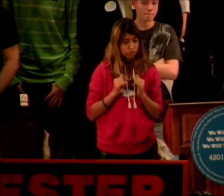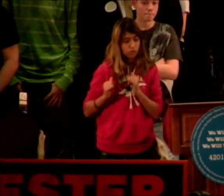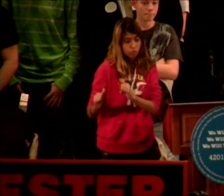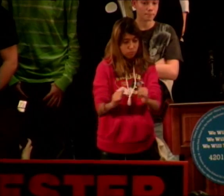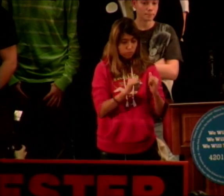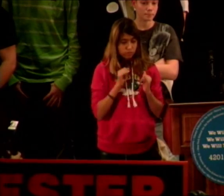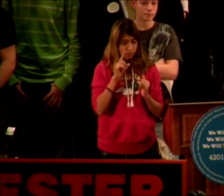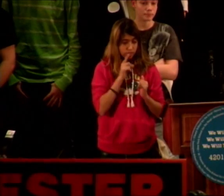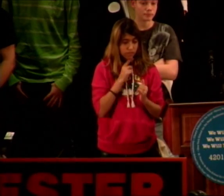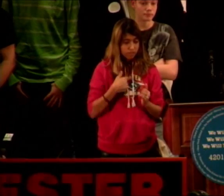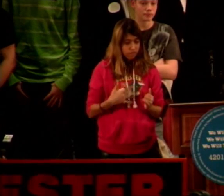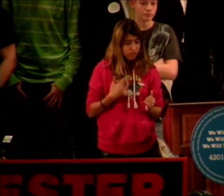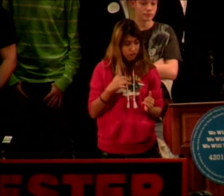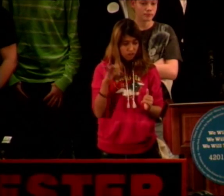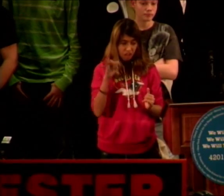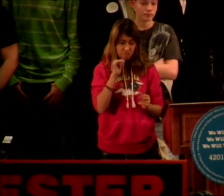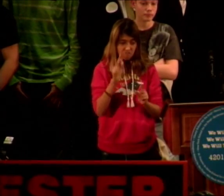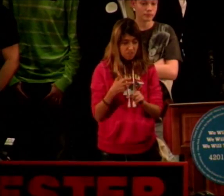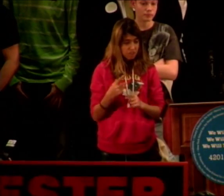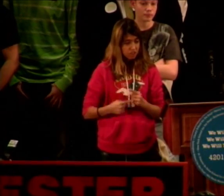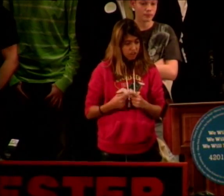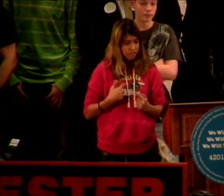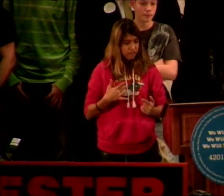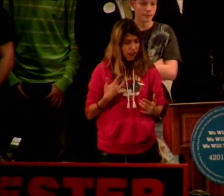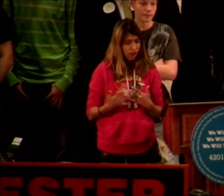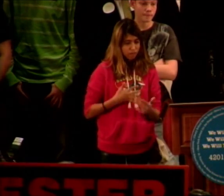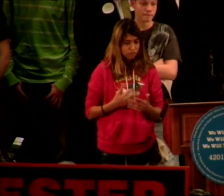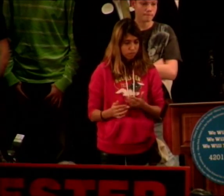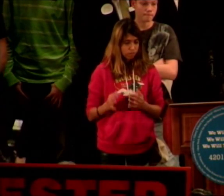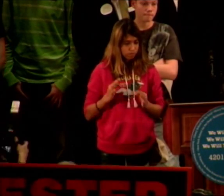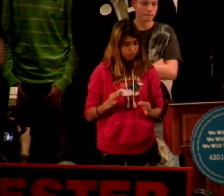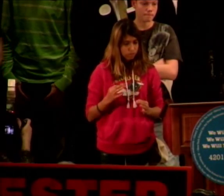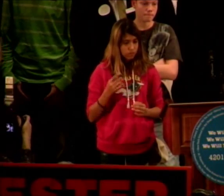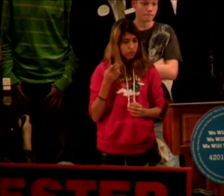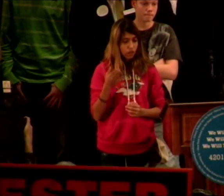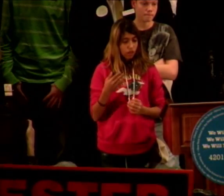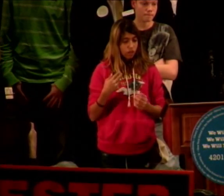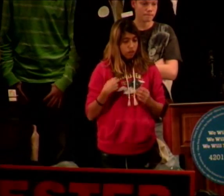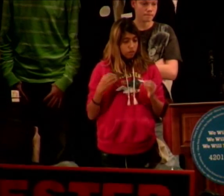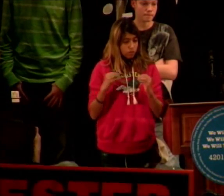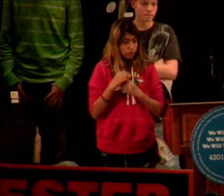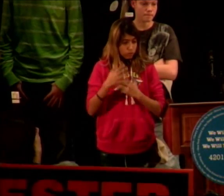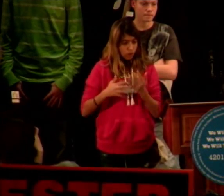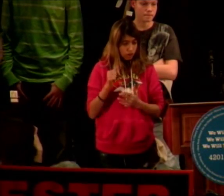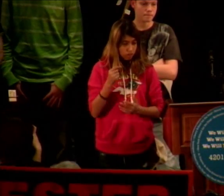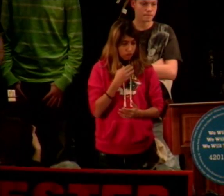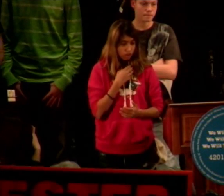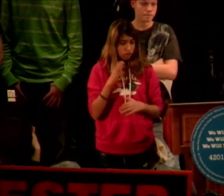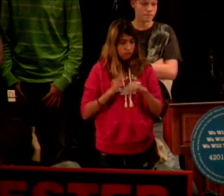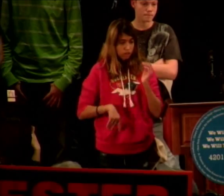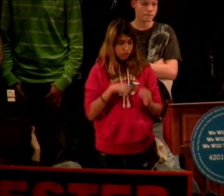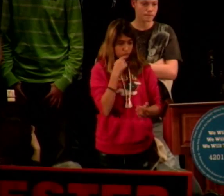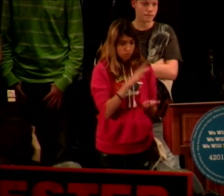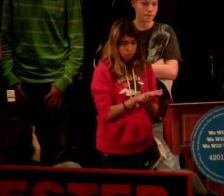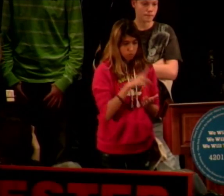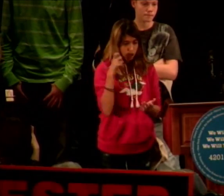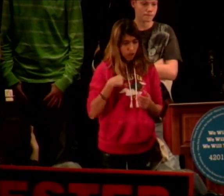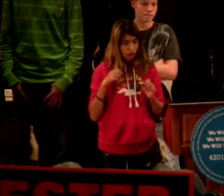signed. I have wonderful socialization opportunities. And I don't feel like a third wheel. I am comfortable. And I socialize